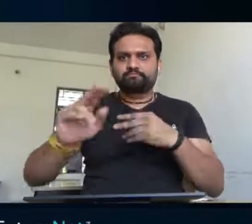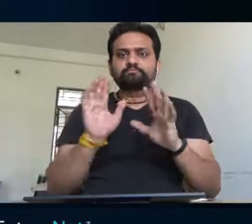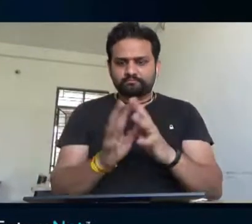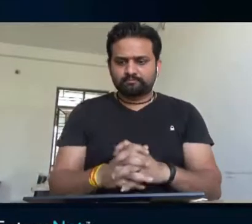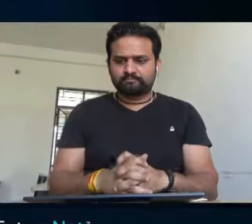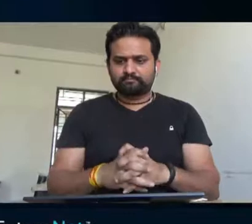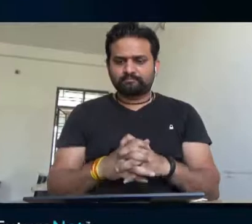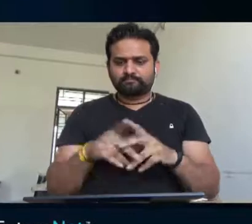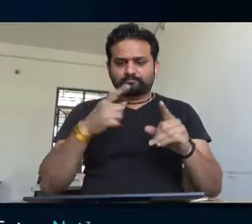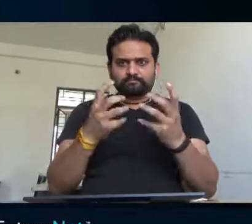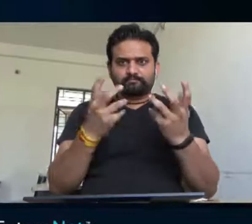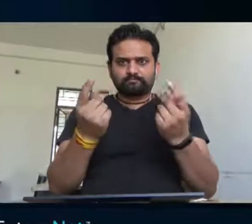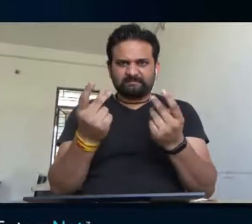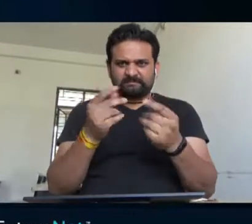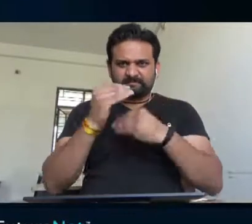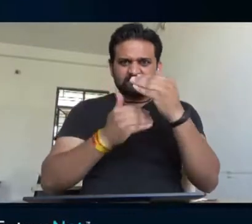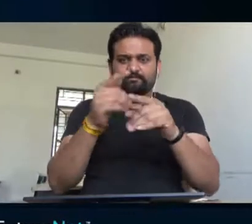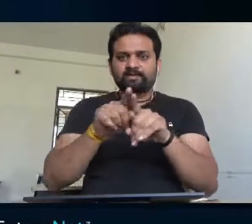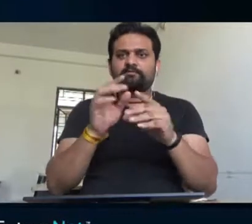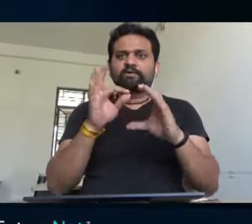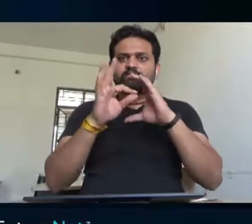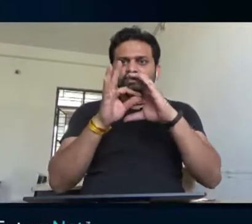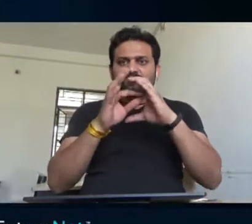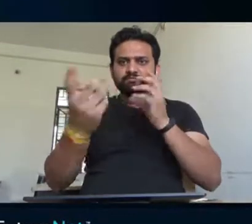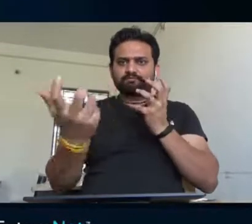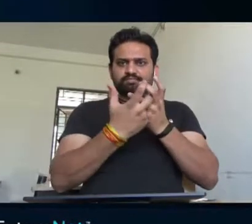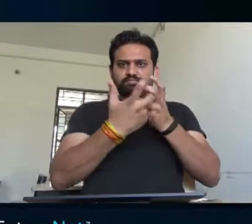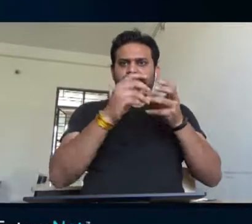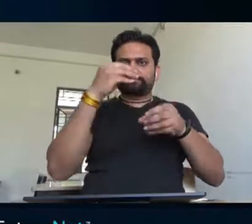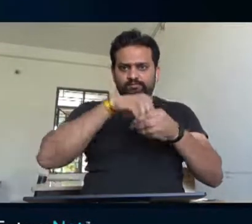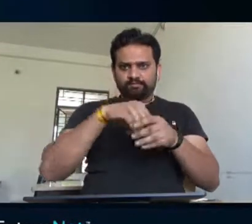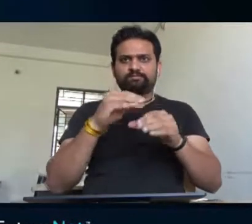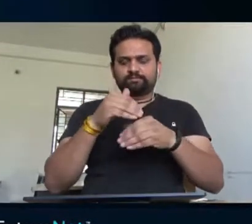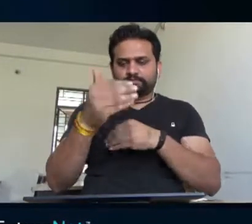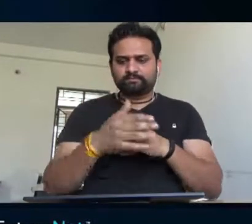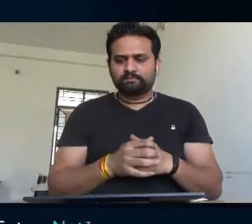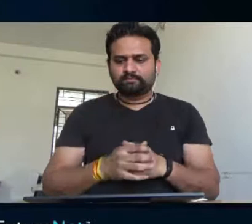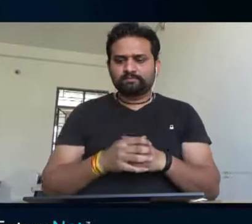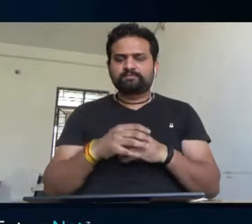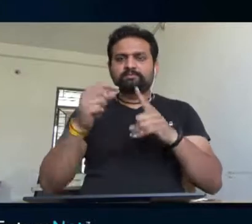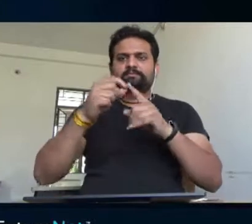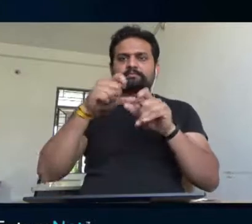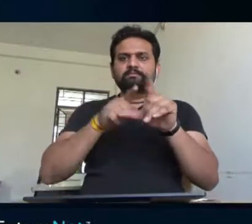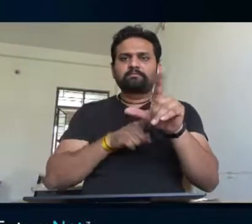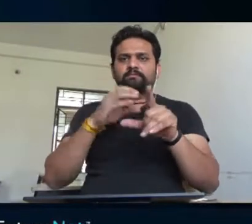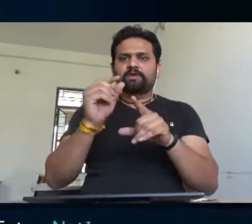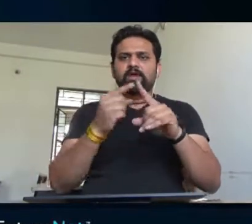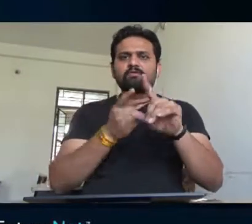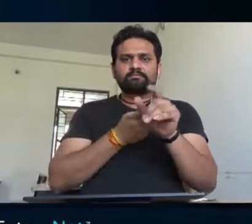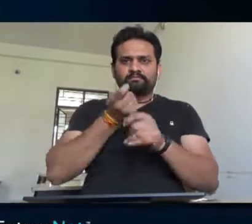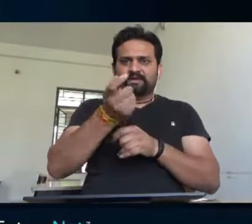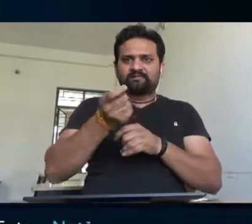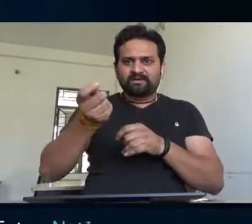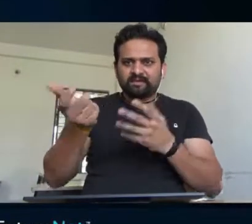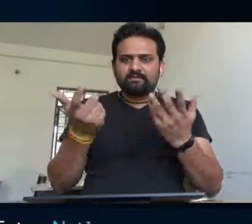integrate them very quickly also in FutureNet and also in Futuro Network. To the payout, one point in